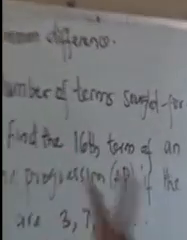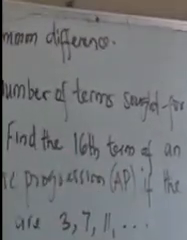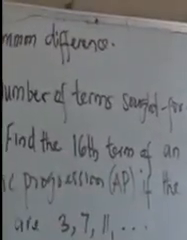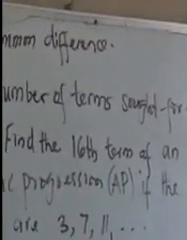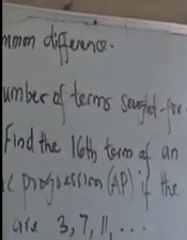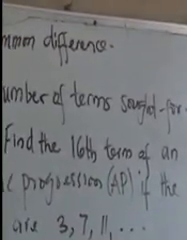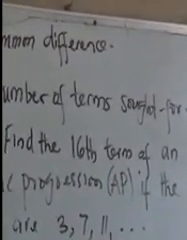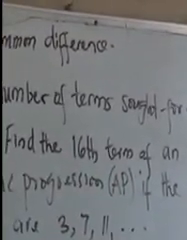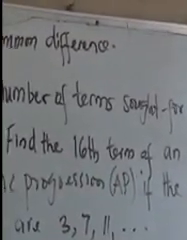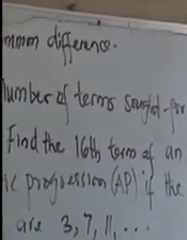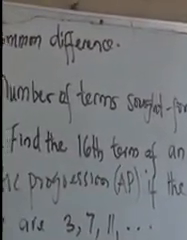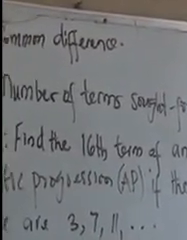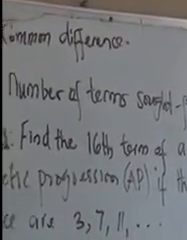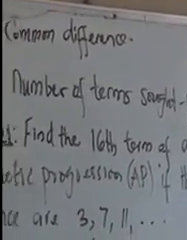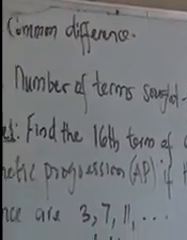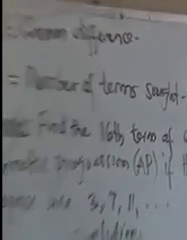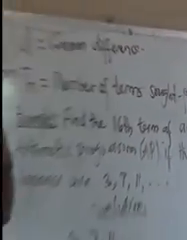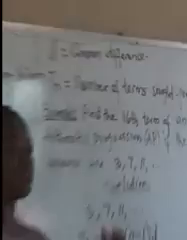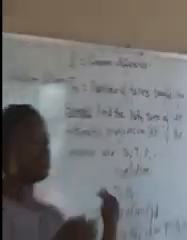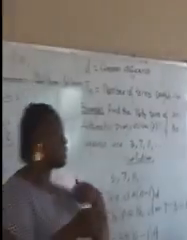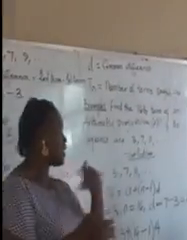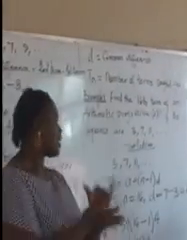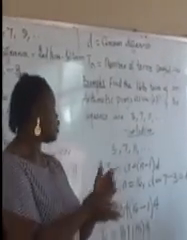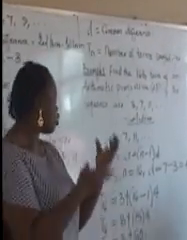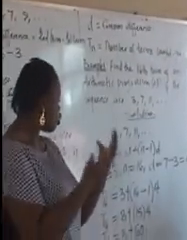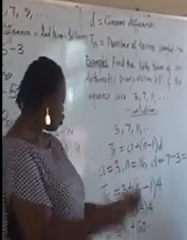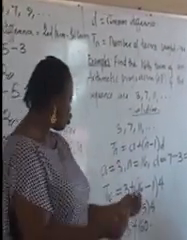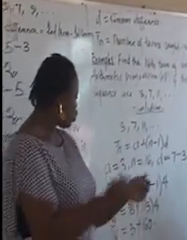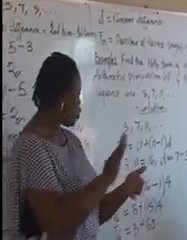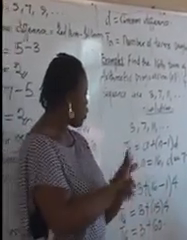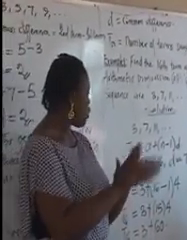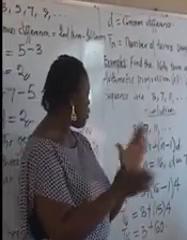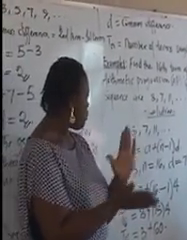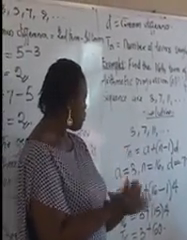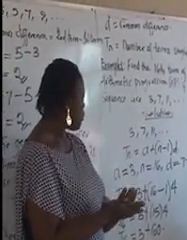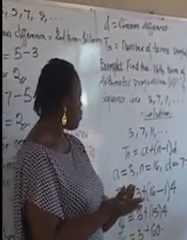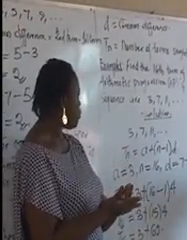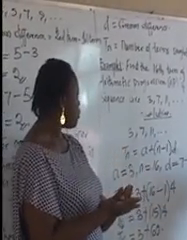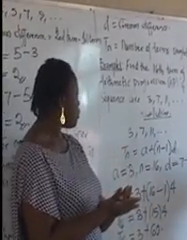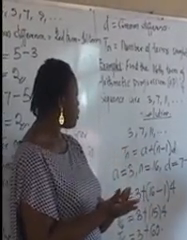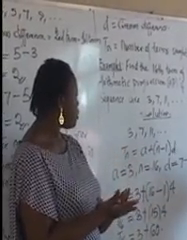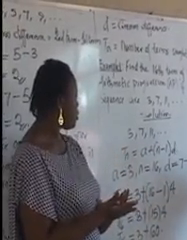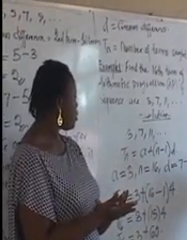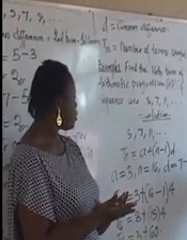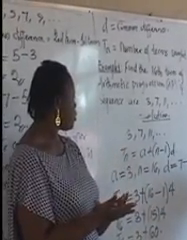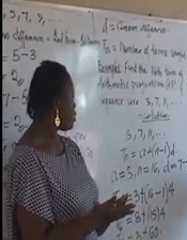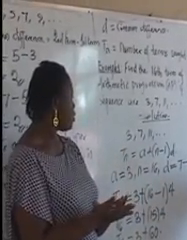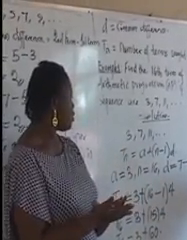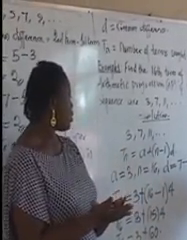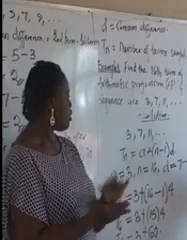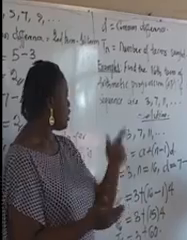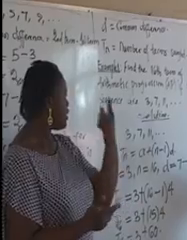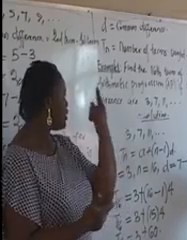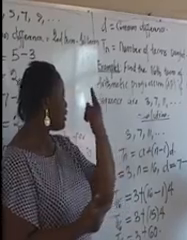So we conclude this solution by saying, in exam, as you are writing or preparing for exam, you say